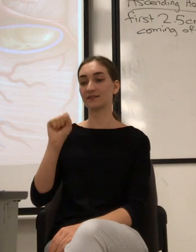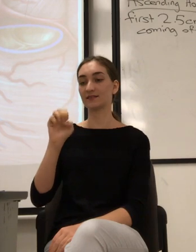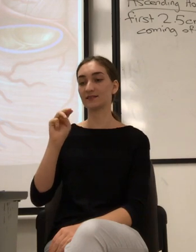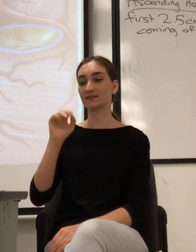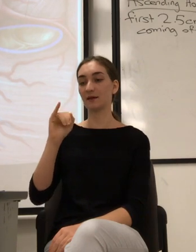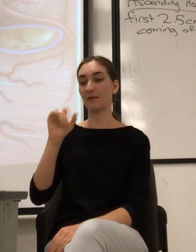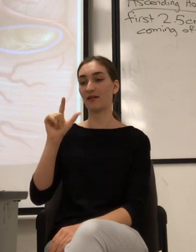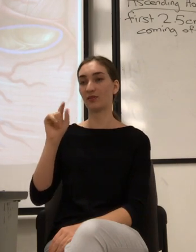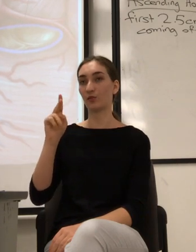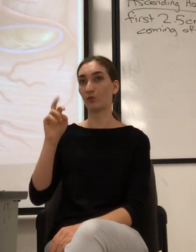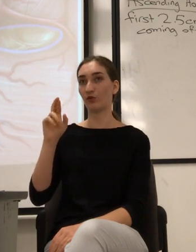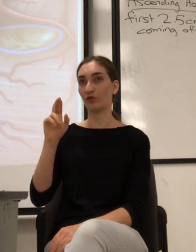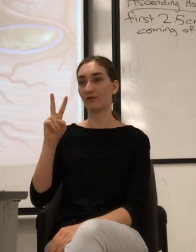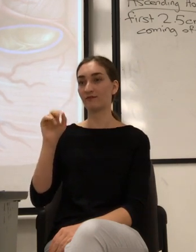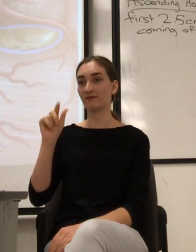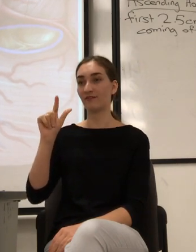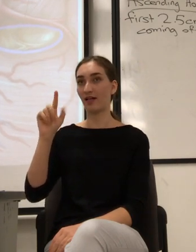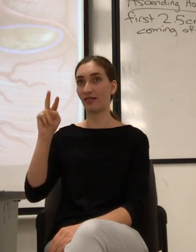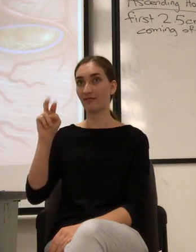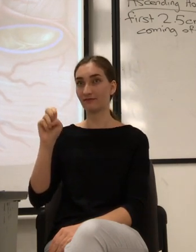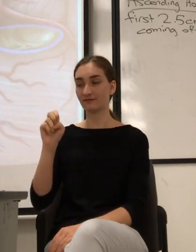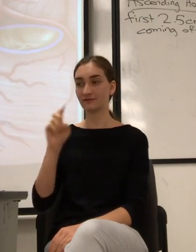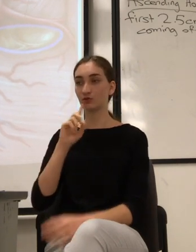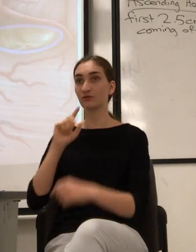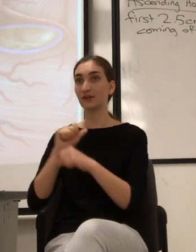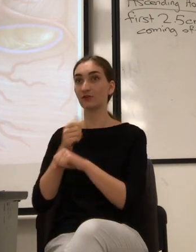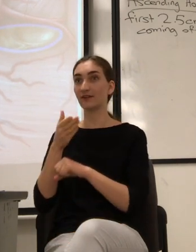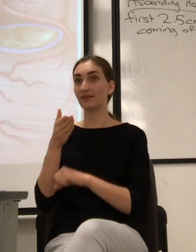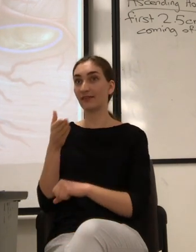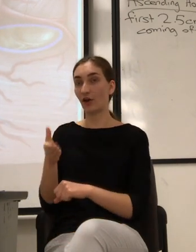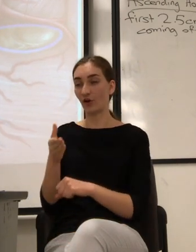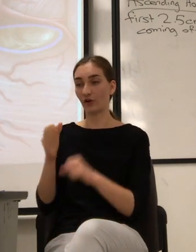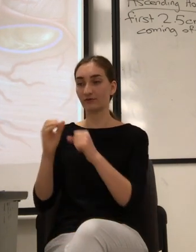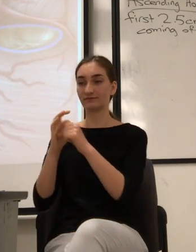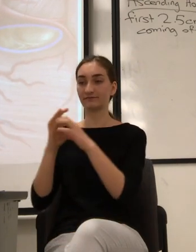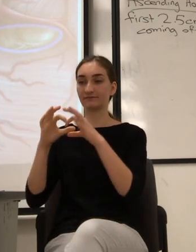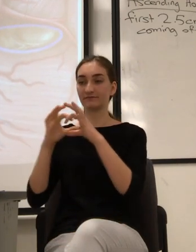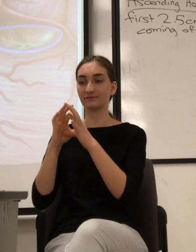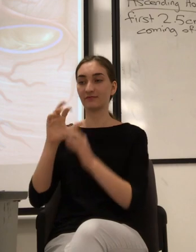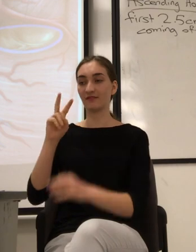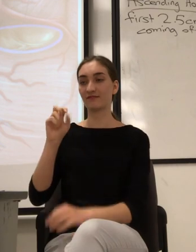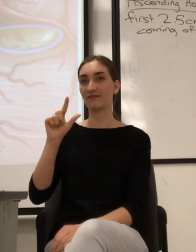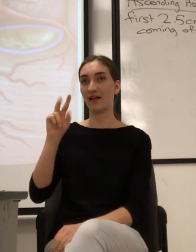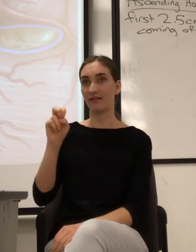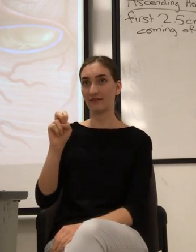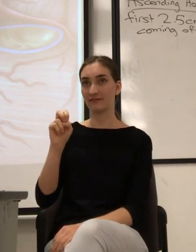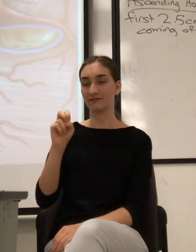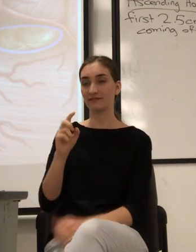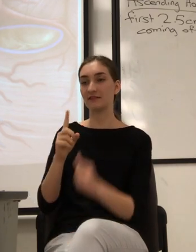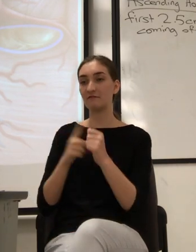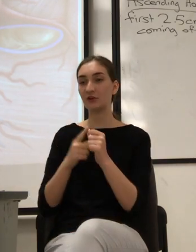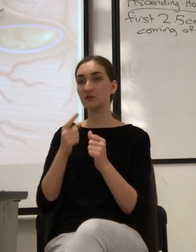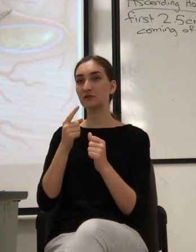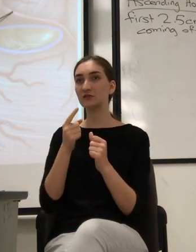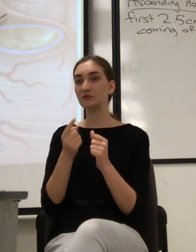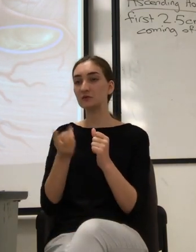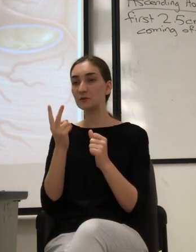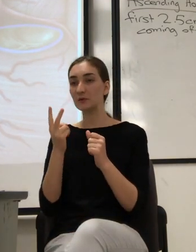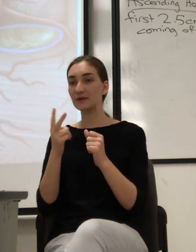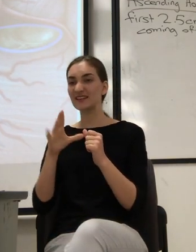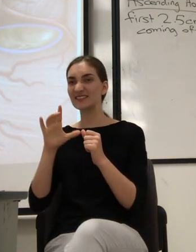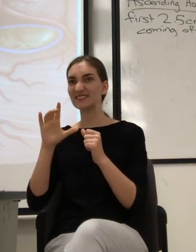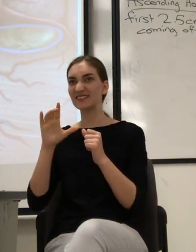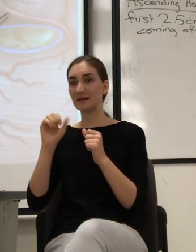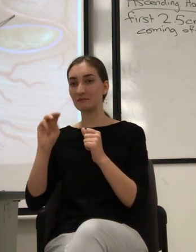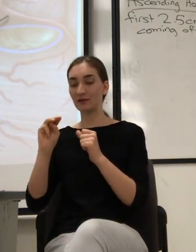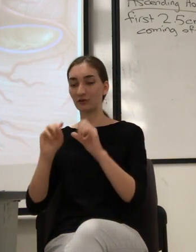So literally, you're at the valve, and the first couple of centimeters, you're the ascending aorta. You already have branches coming